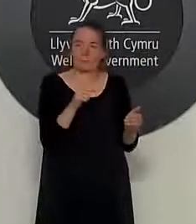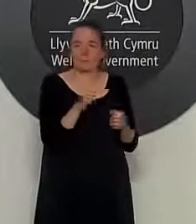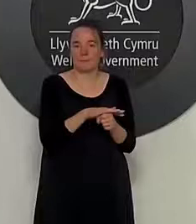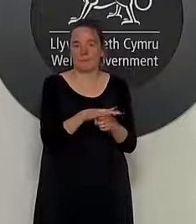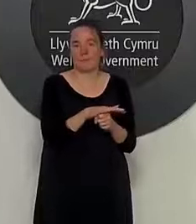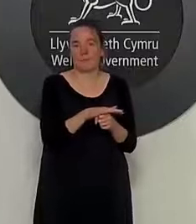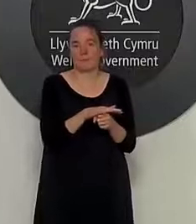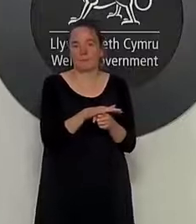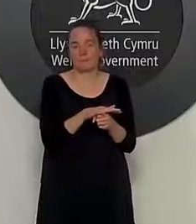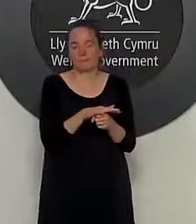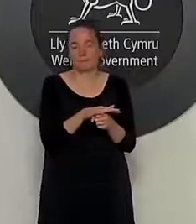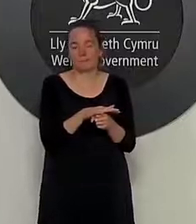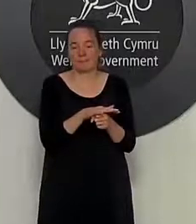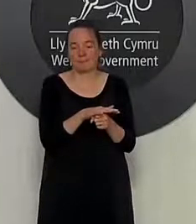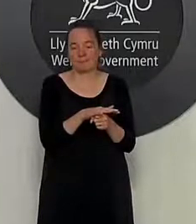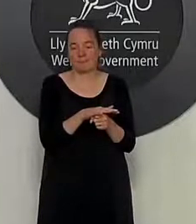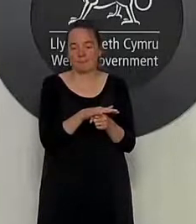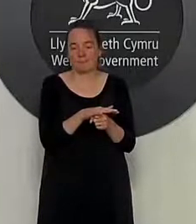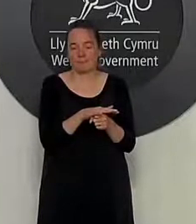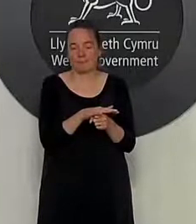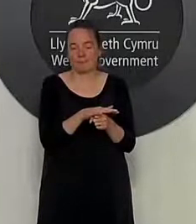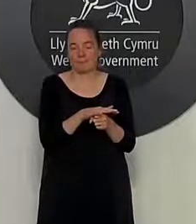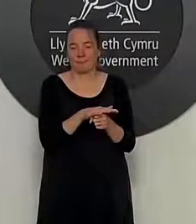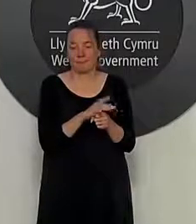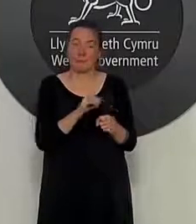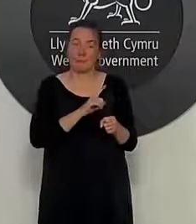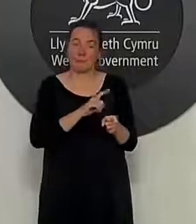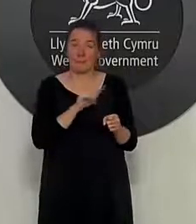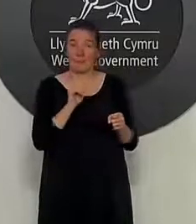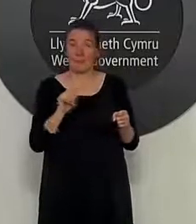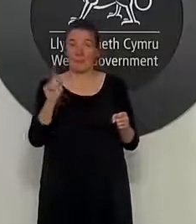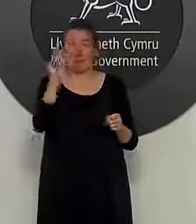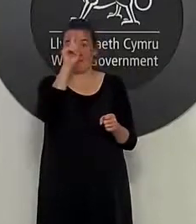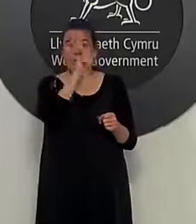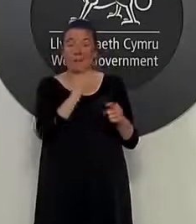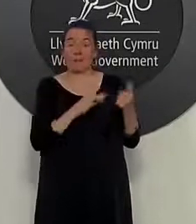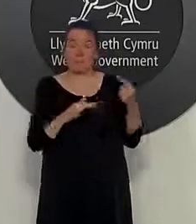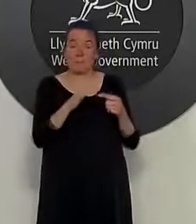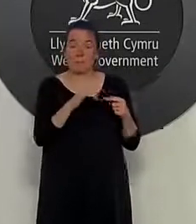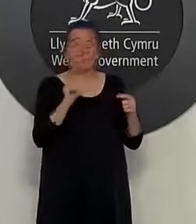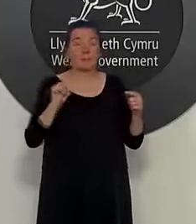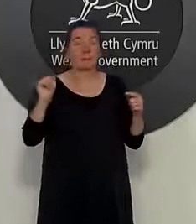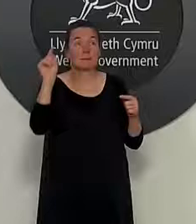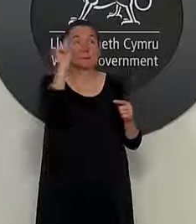we've reached a point where the communities in question,